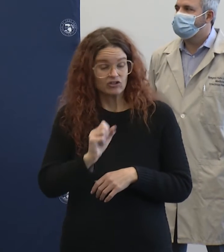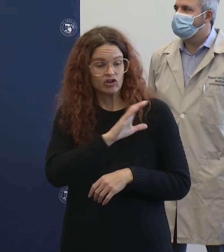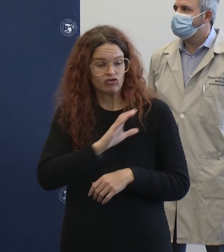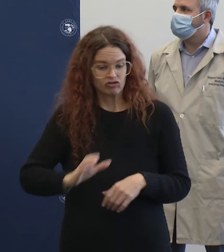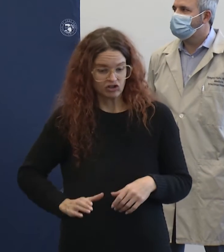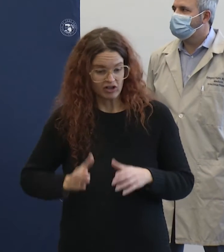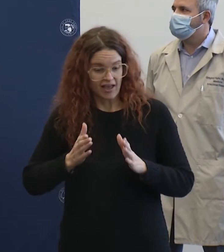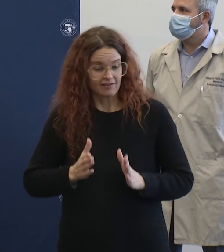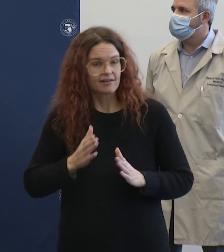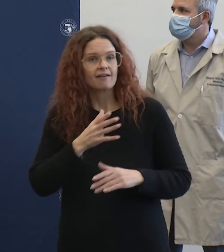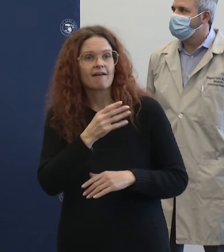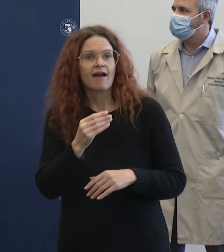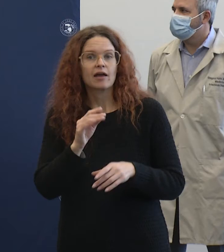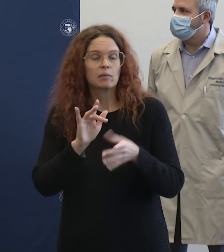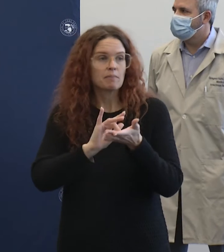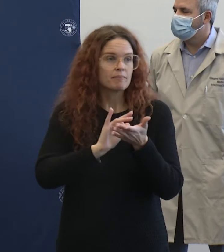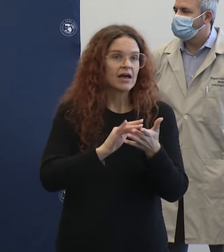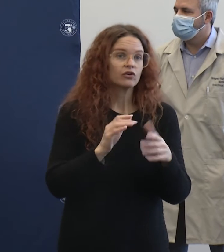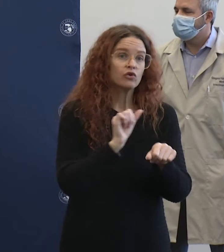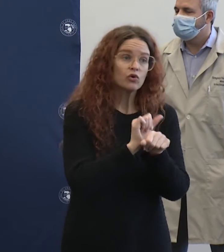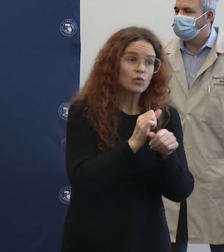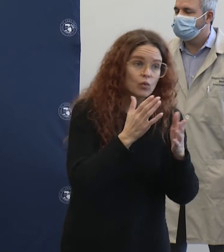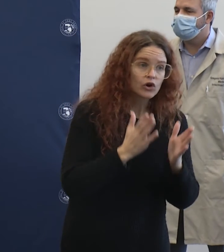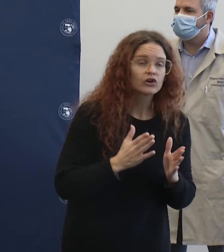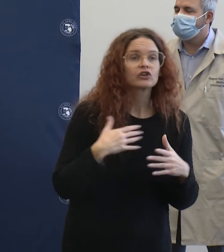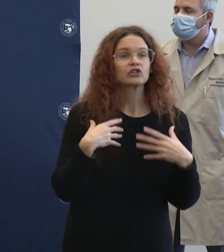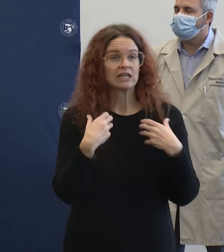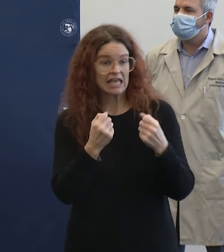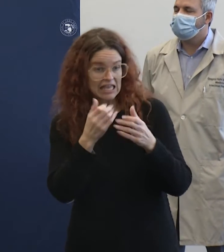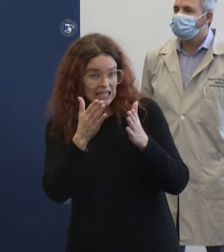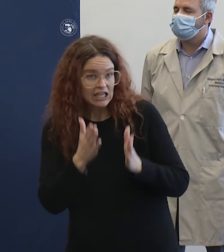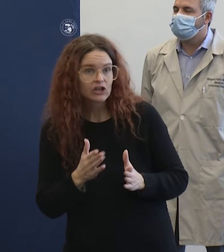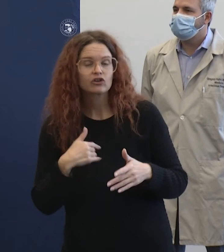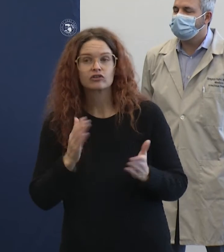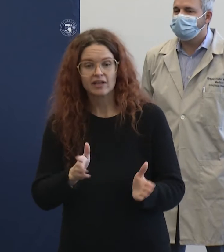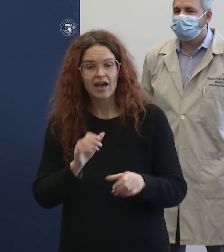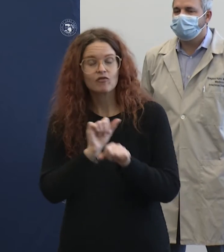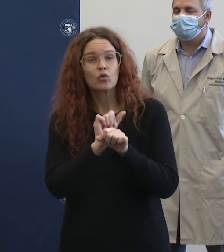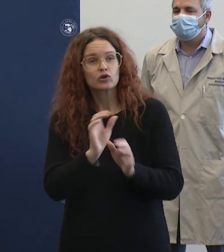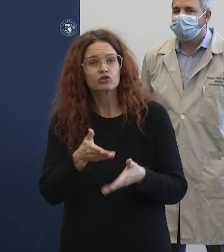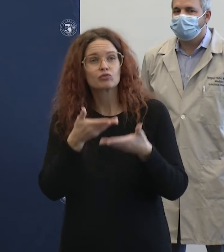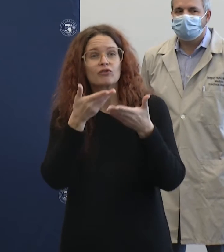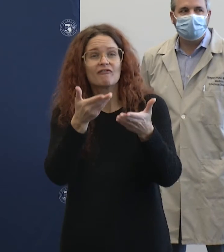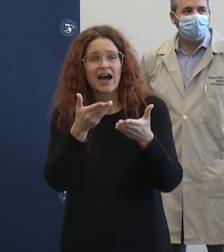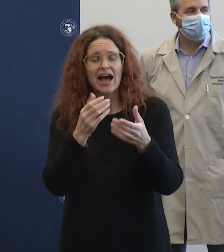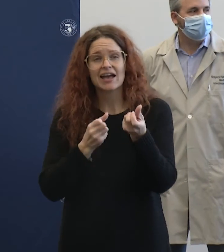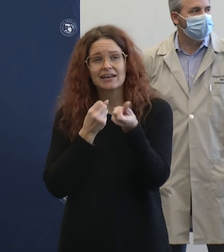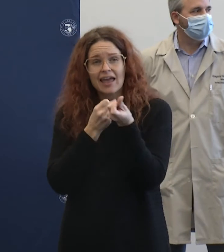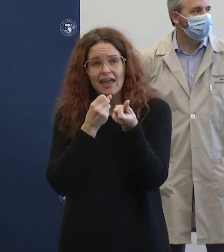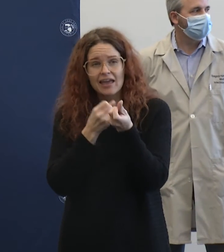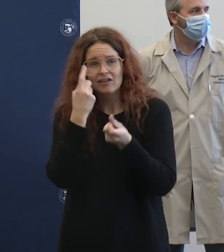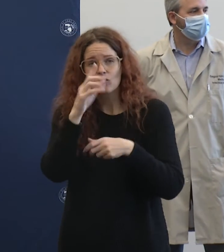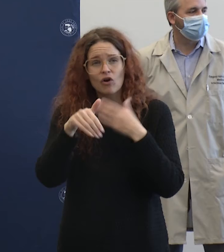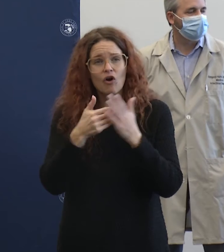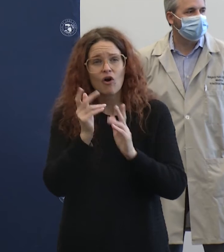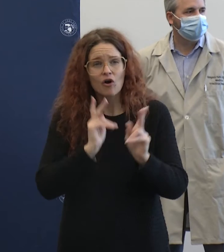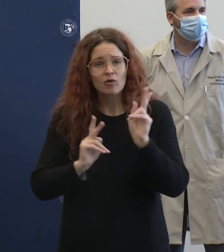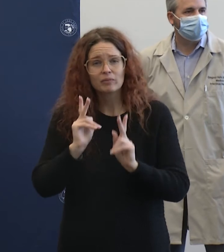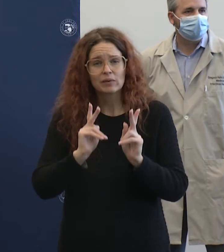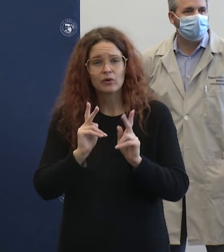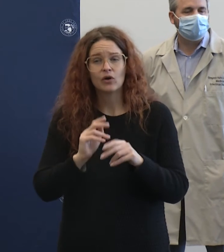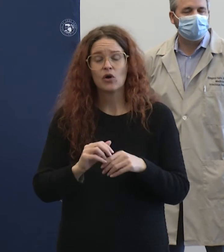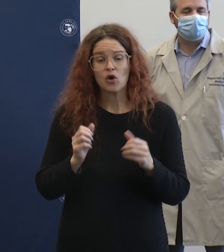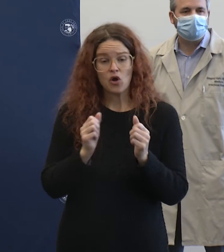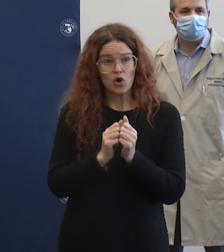Times, medical workers and healers have worked to provide aid to those plagued by physical illness, with the